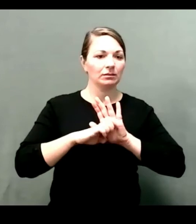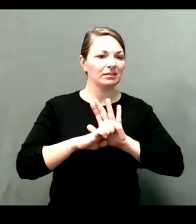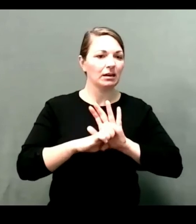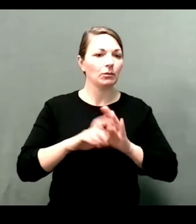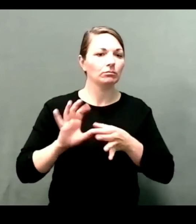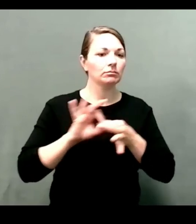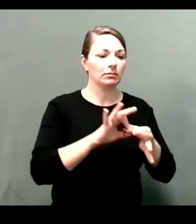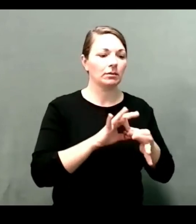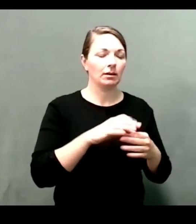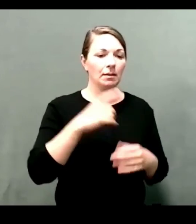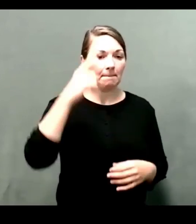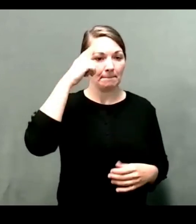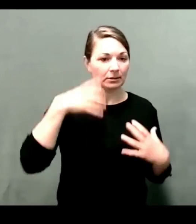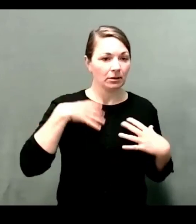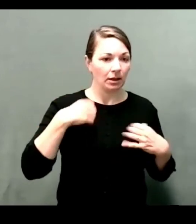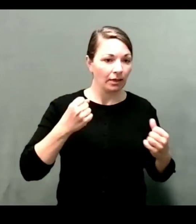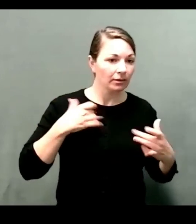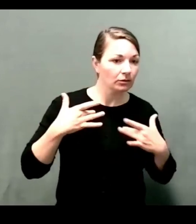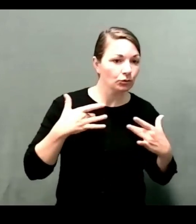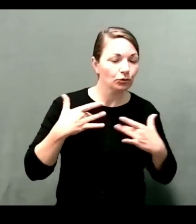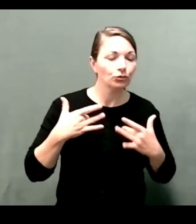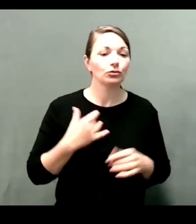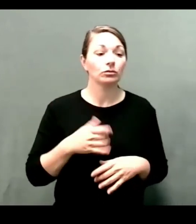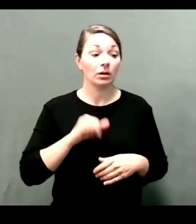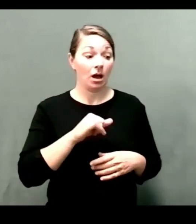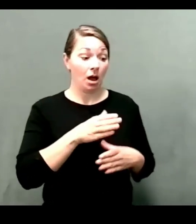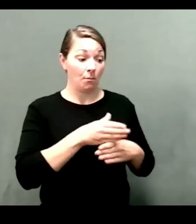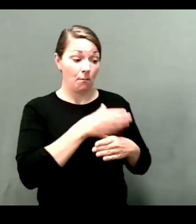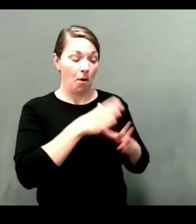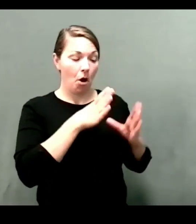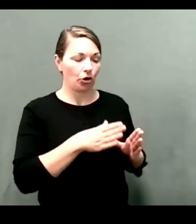and a partner who is not emotionally